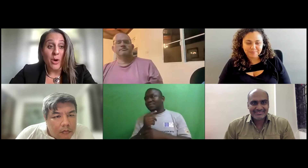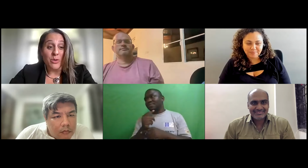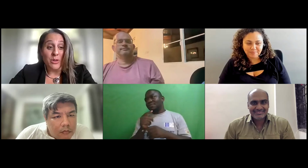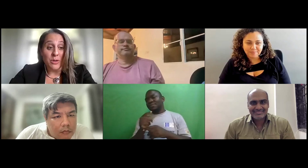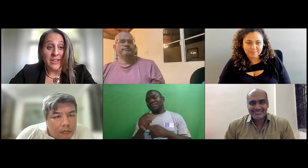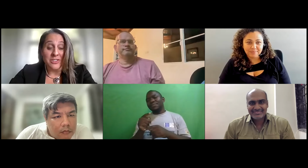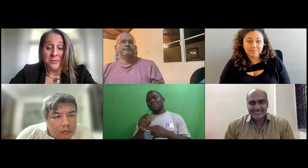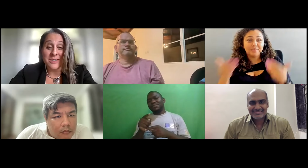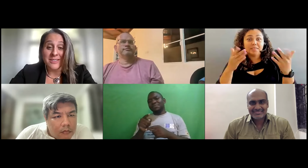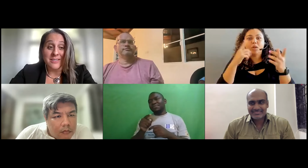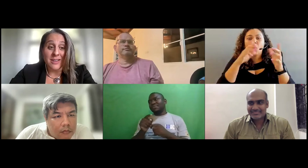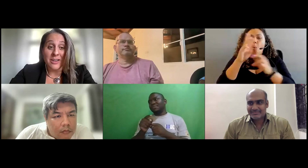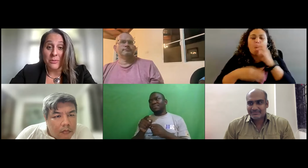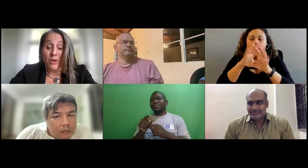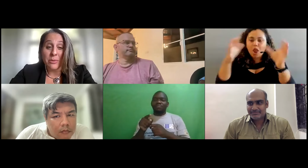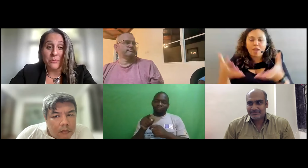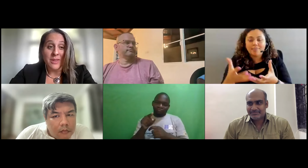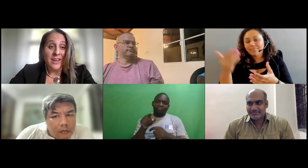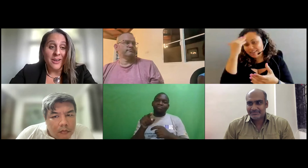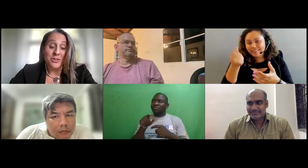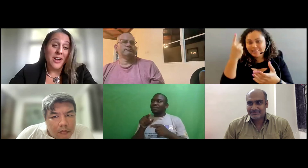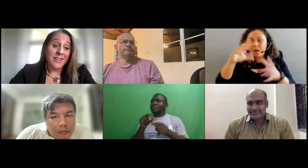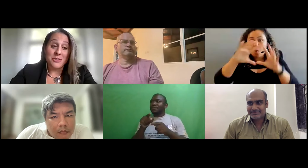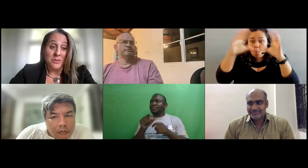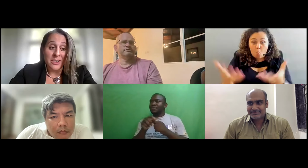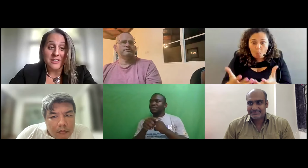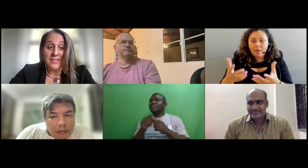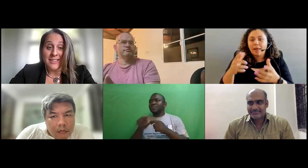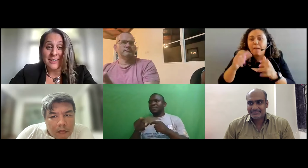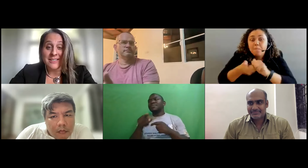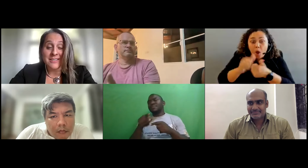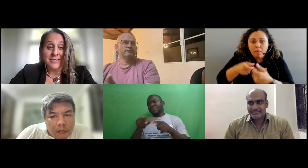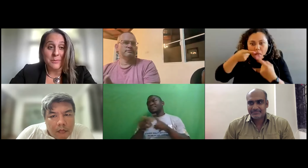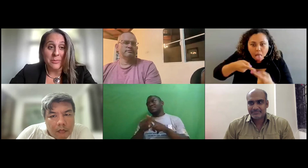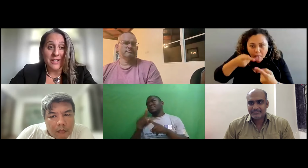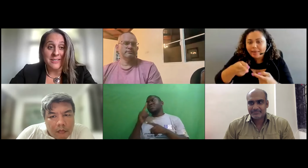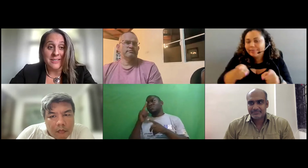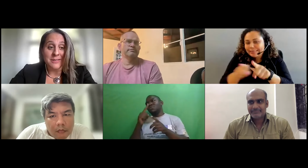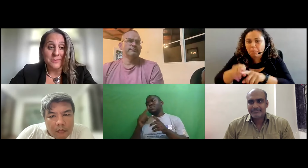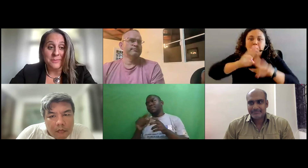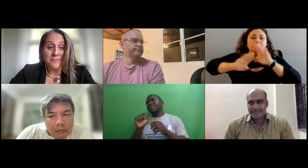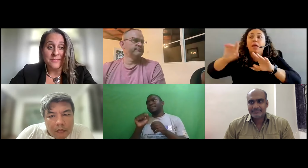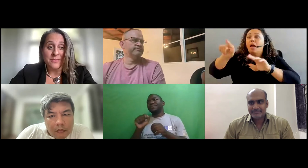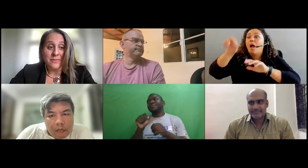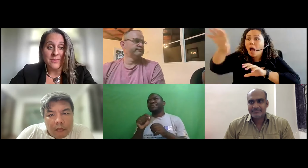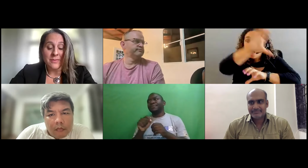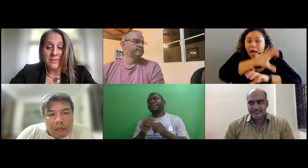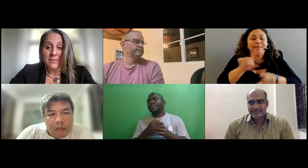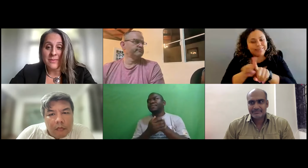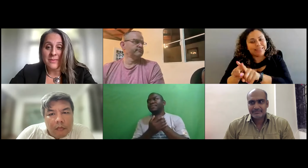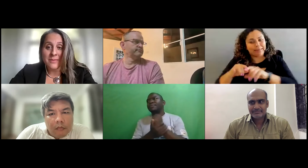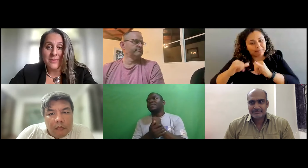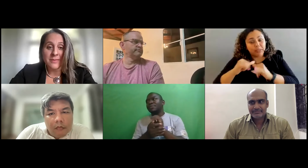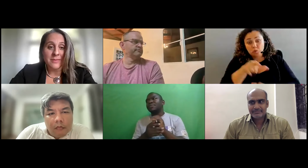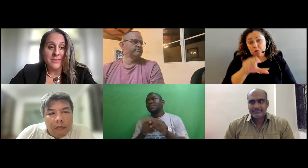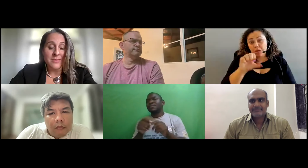to rural locations, because this is not a problem or challenge unique to India. It's many places.